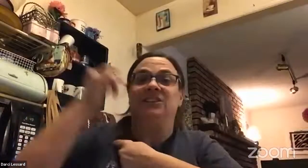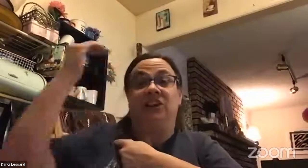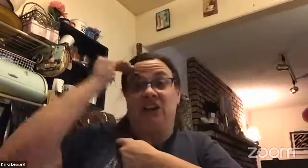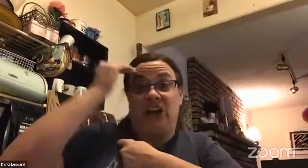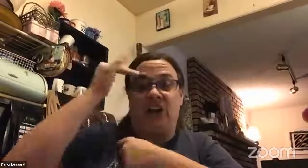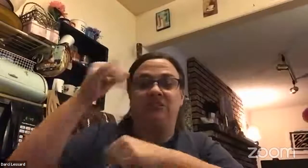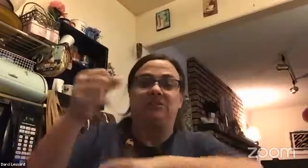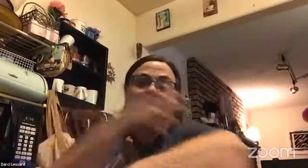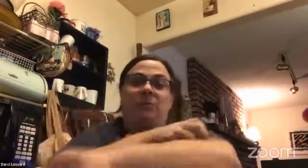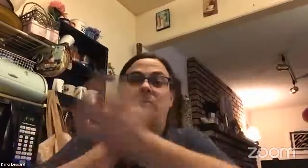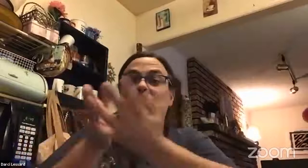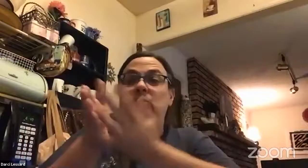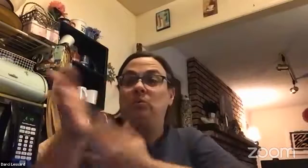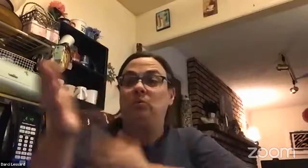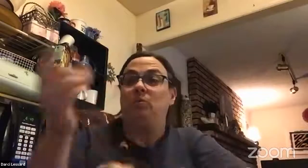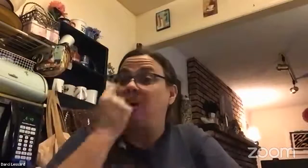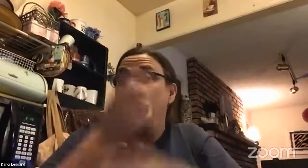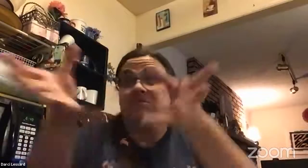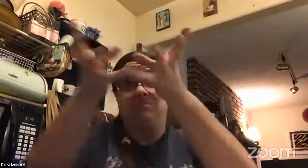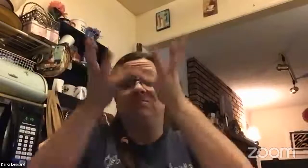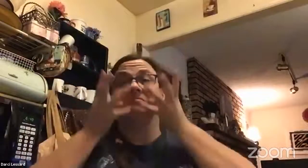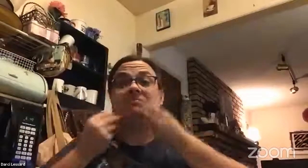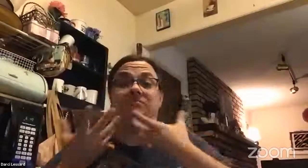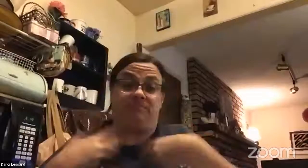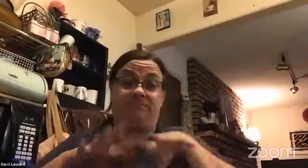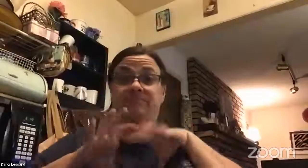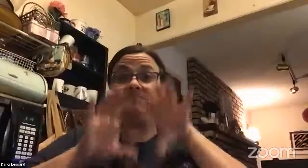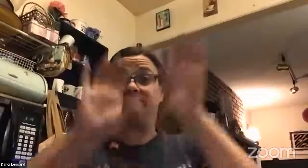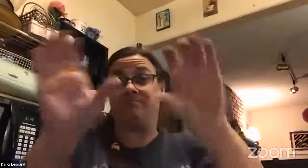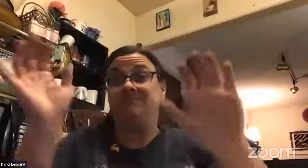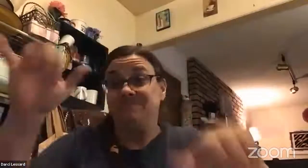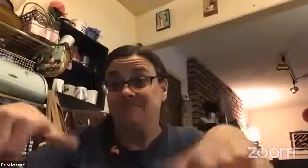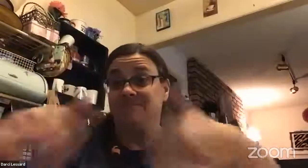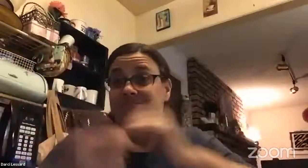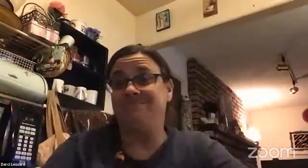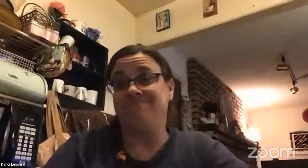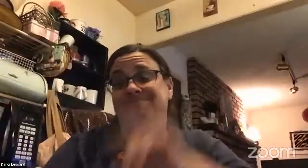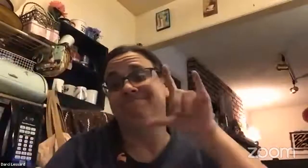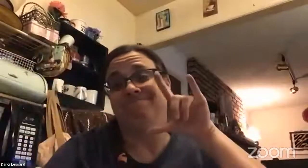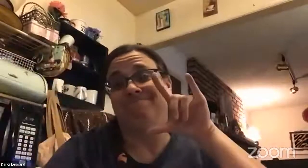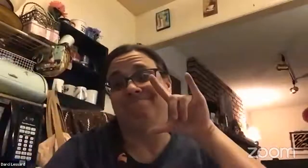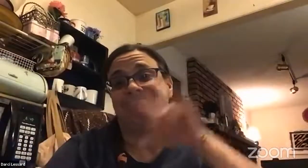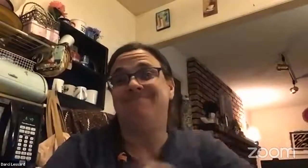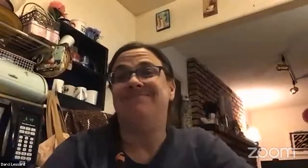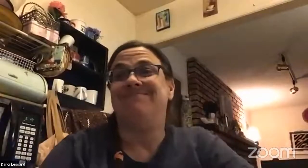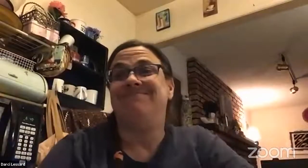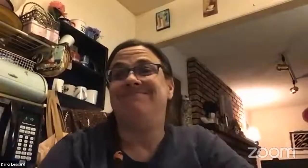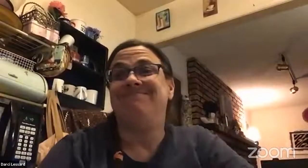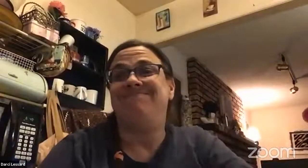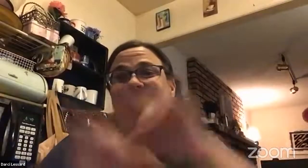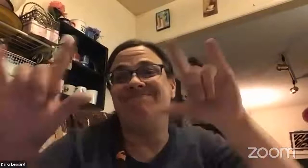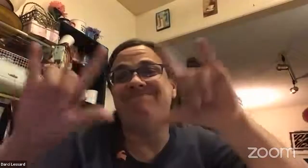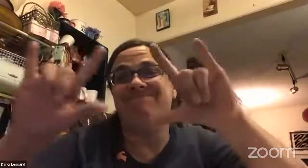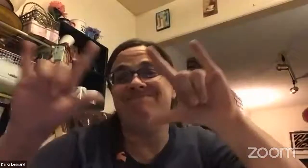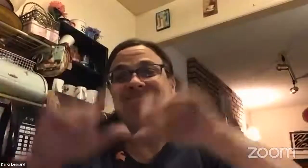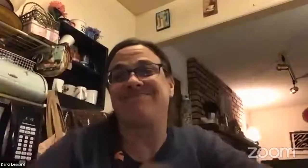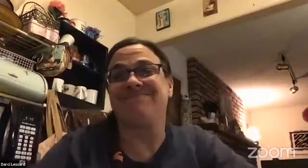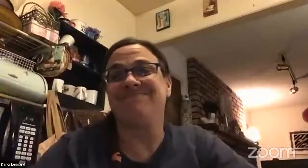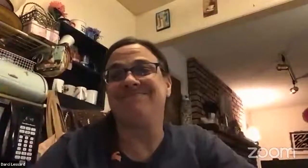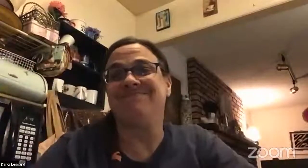the I represents knowledge, and knowledge is power. And I want to do that and give back to the community. Definitely.